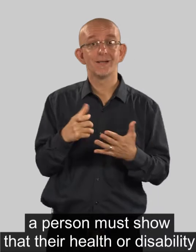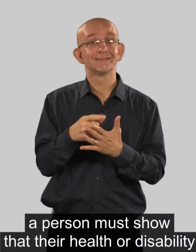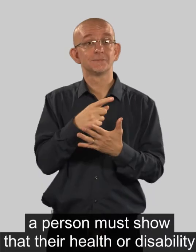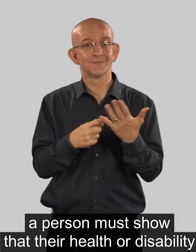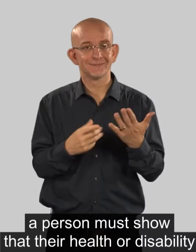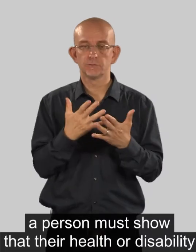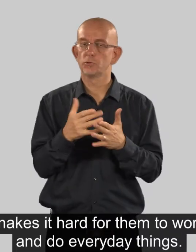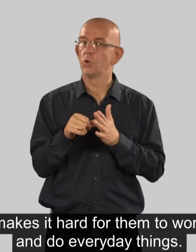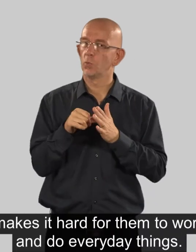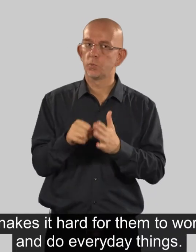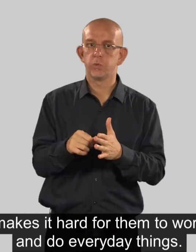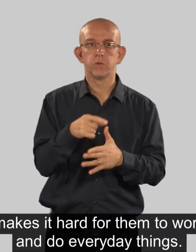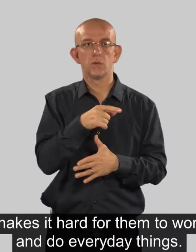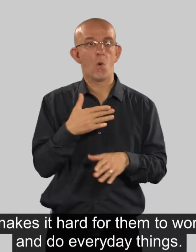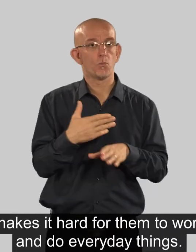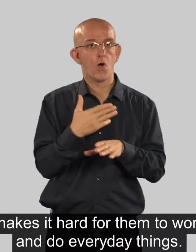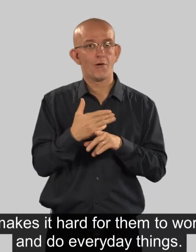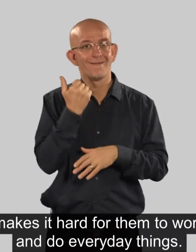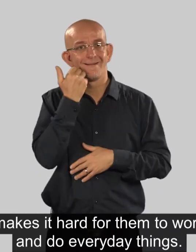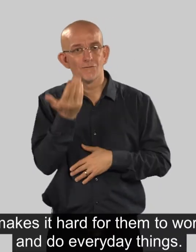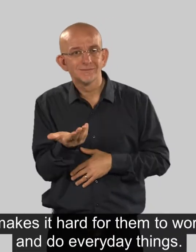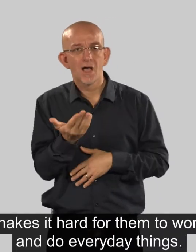hard for them to work and do everyday things.